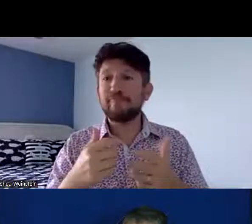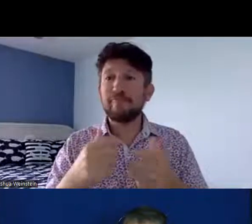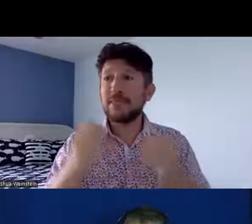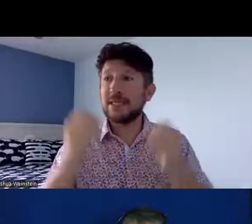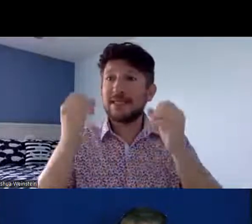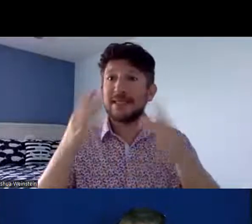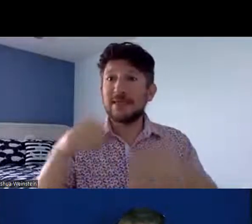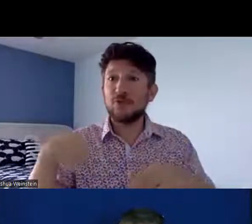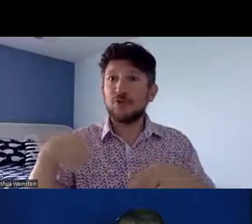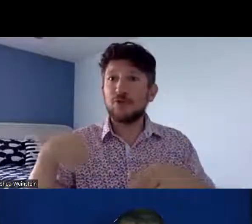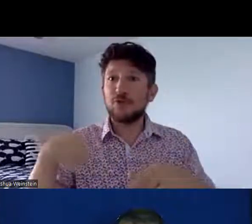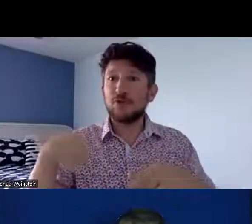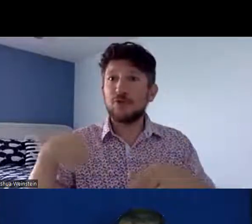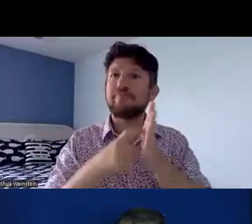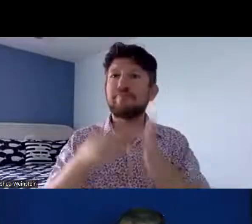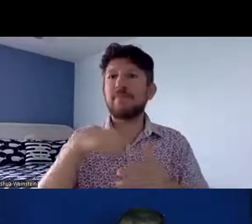at the school,